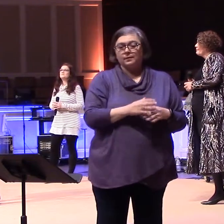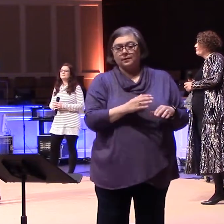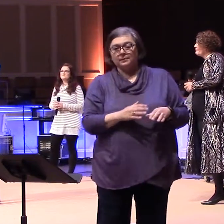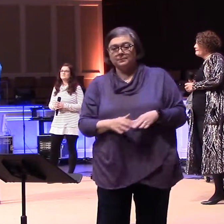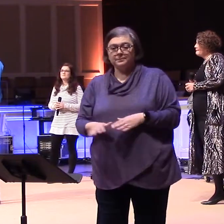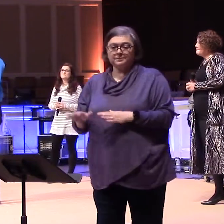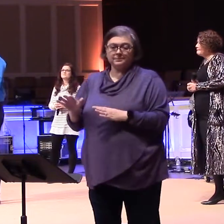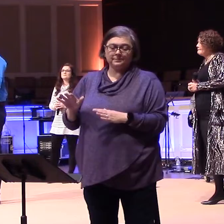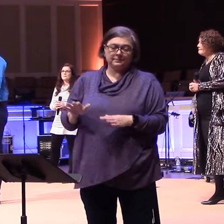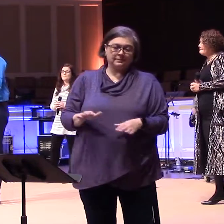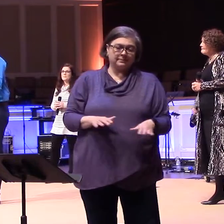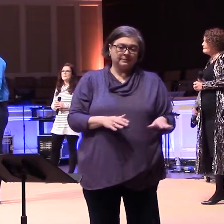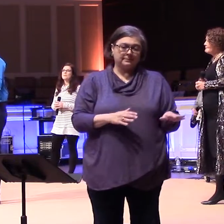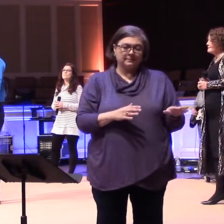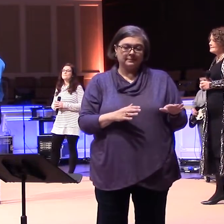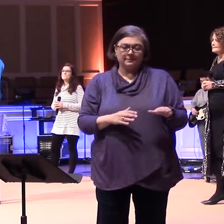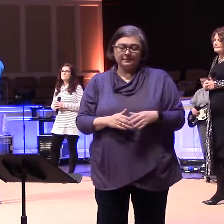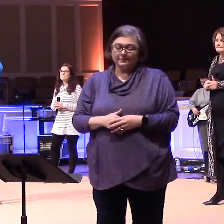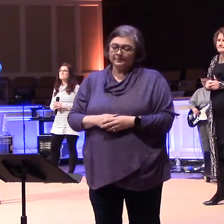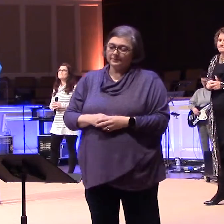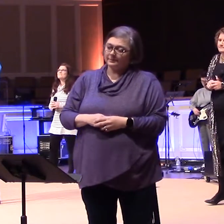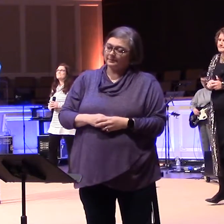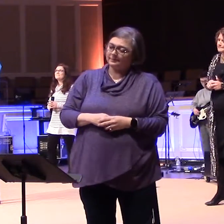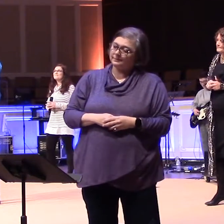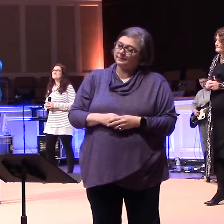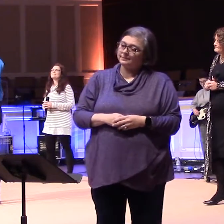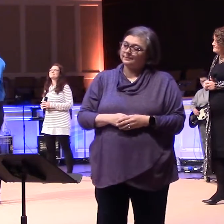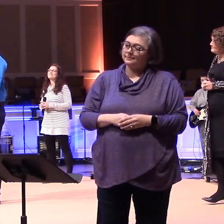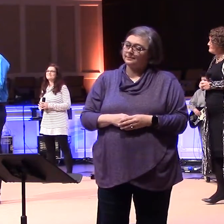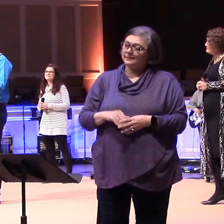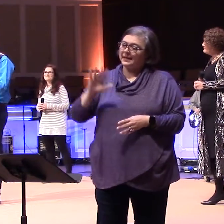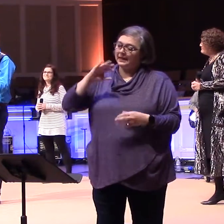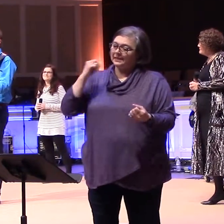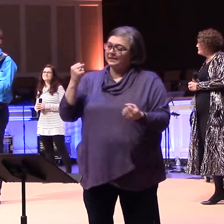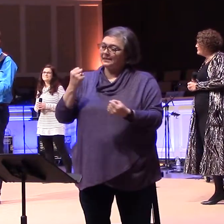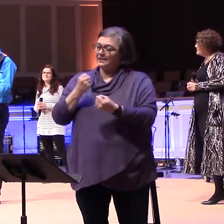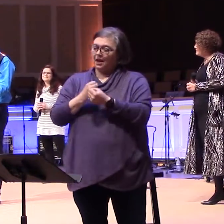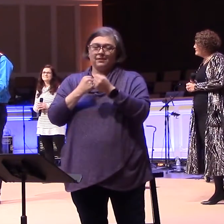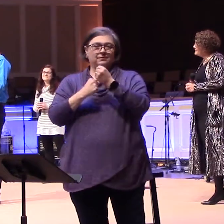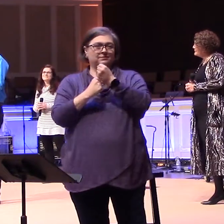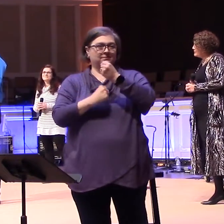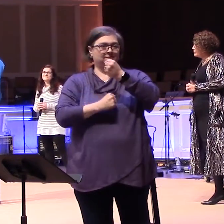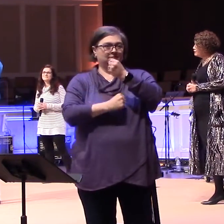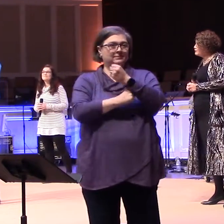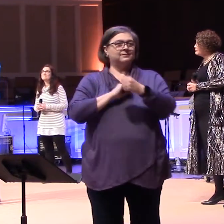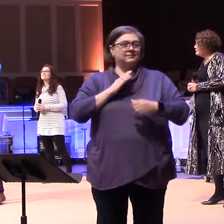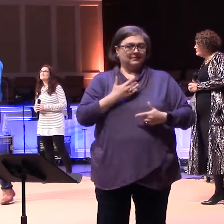We're just asking it be the foundation of our life, His love.